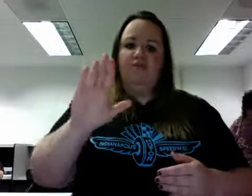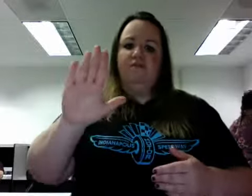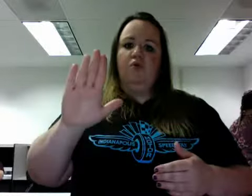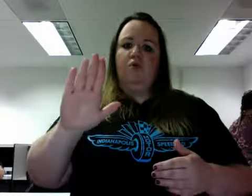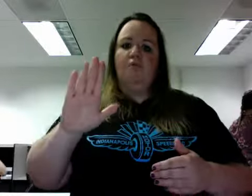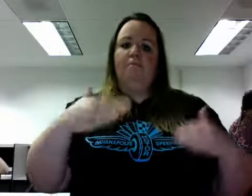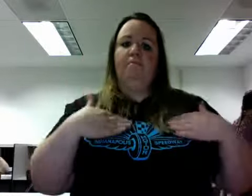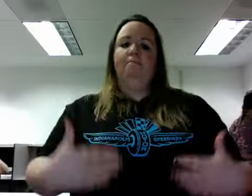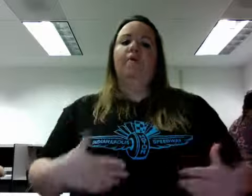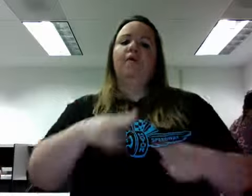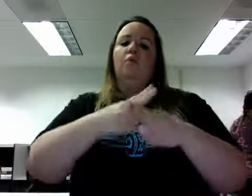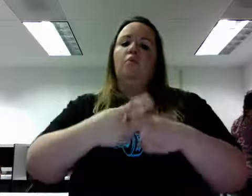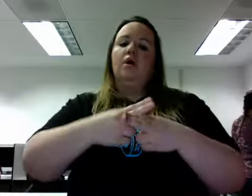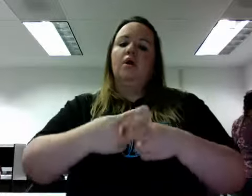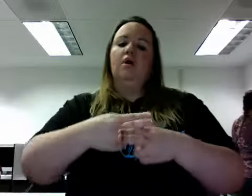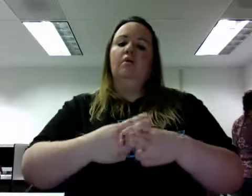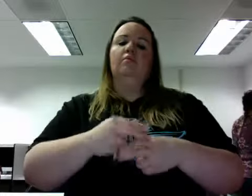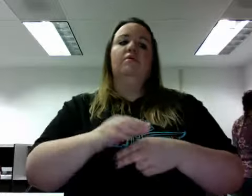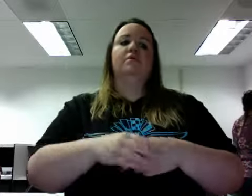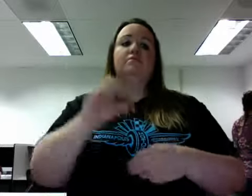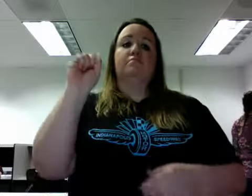what? Folds. Try to imagine a